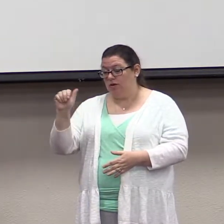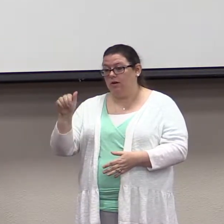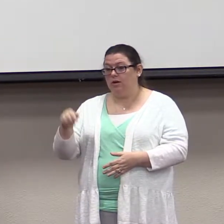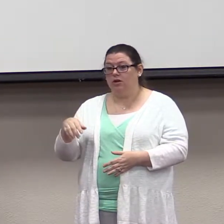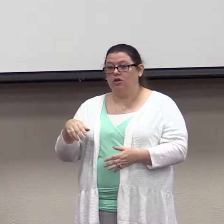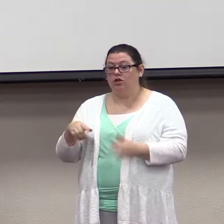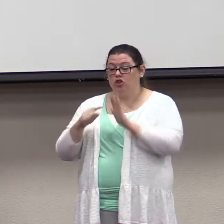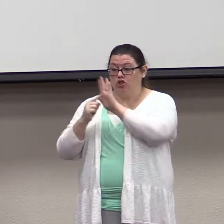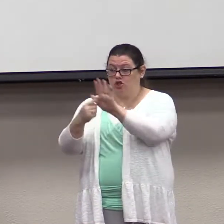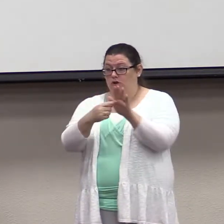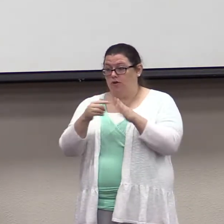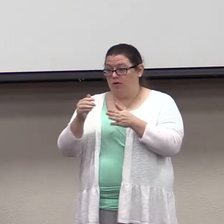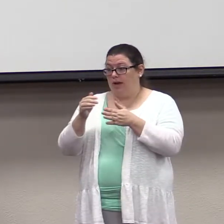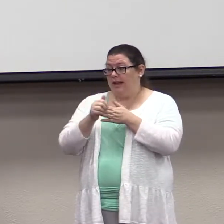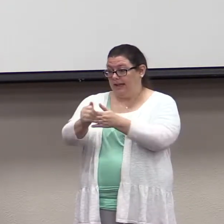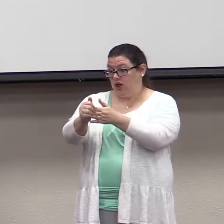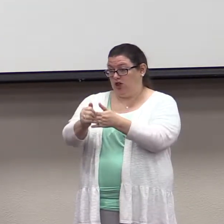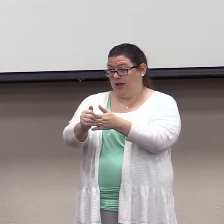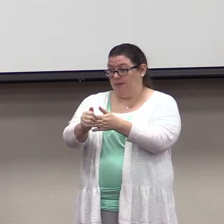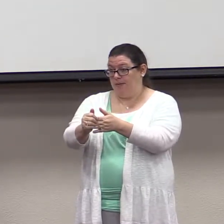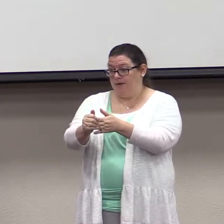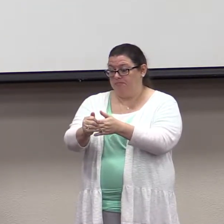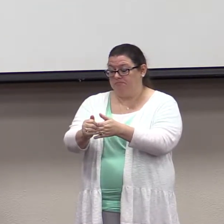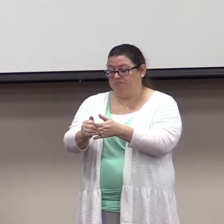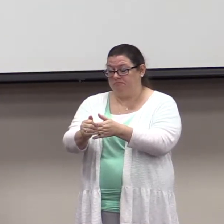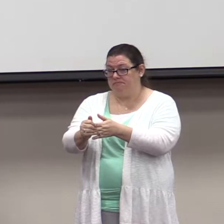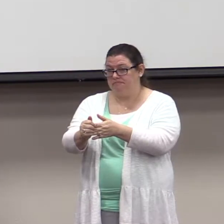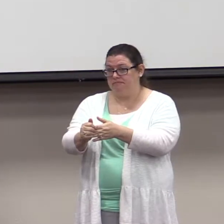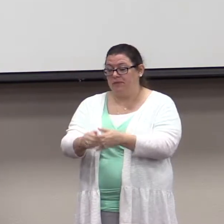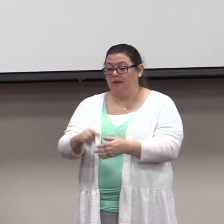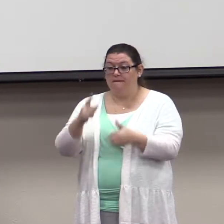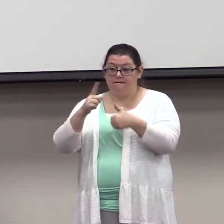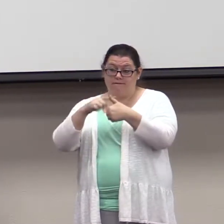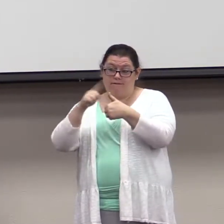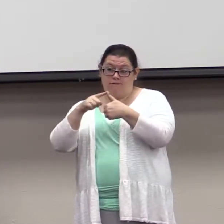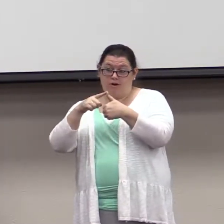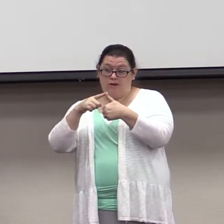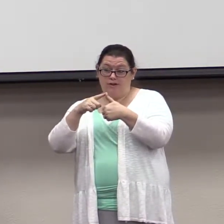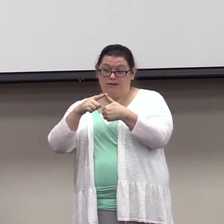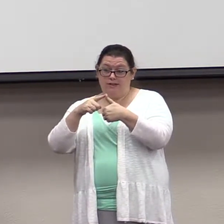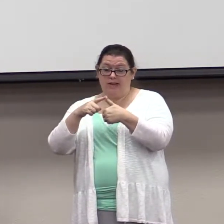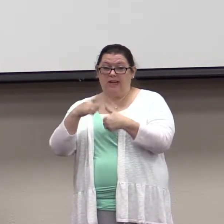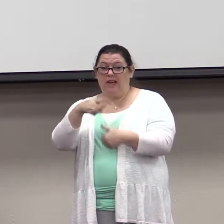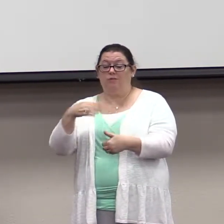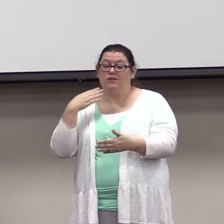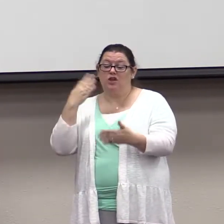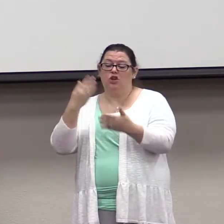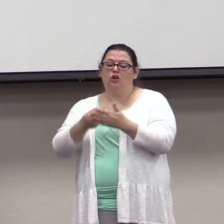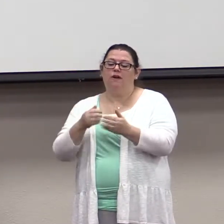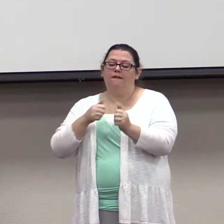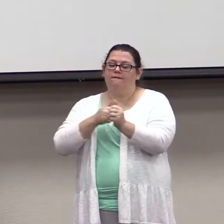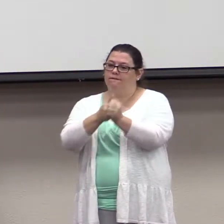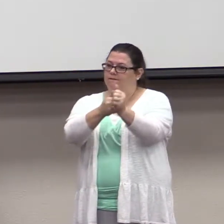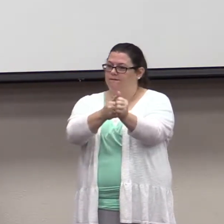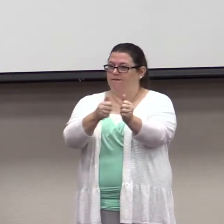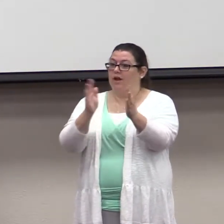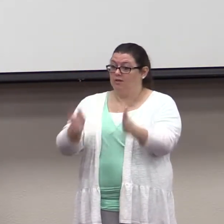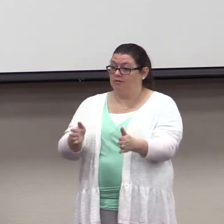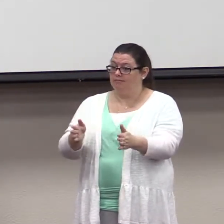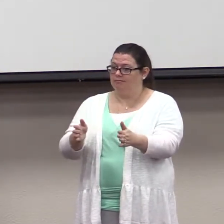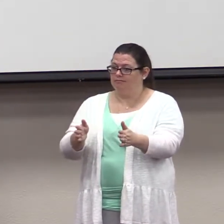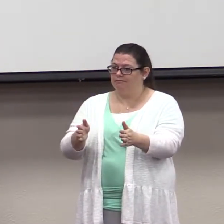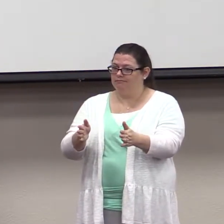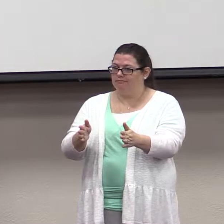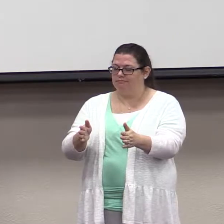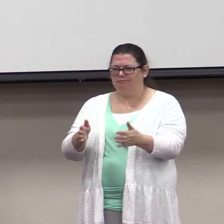First, he showed leadership in how good of a follower he was. Now, while this may seem counterintuitive, you cannot